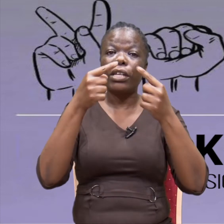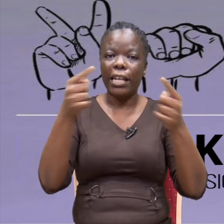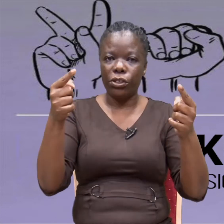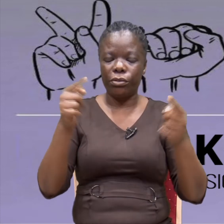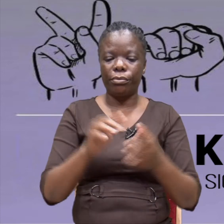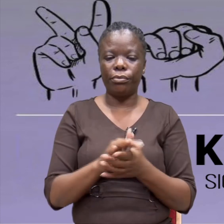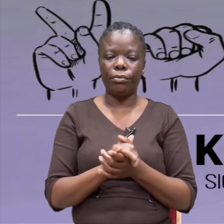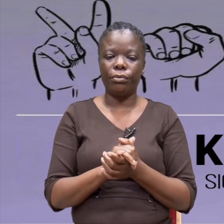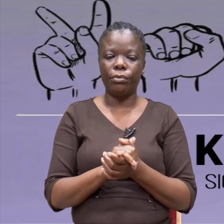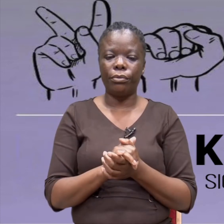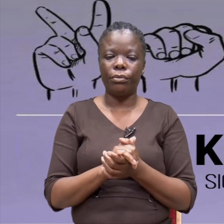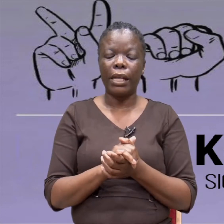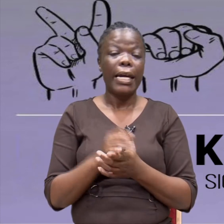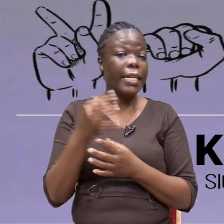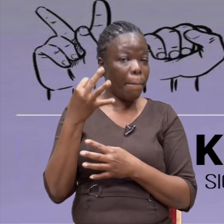articulation. Number 3,